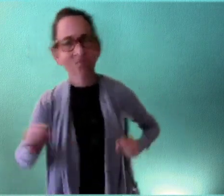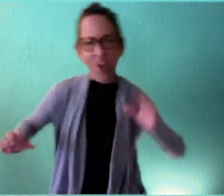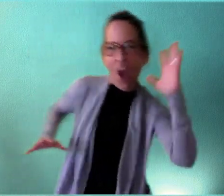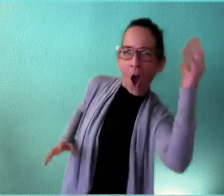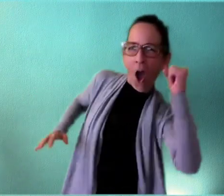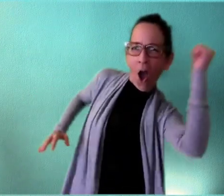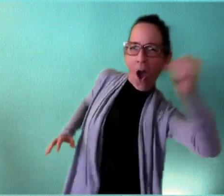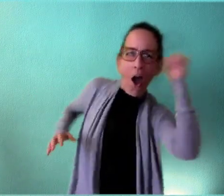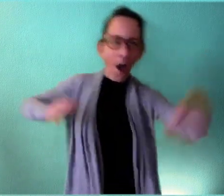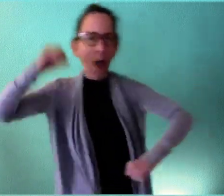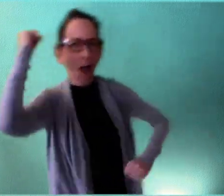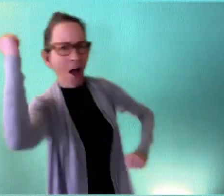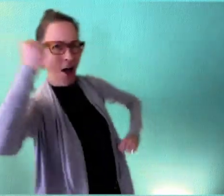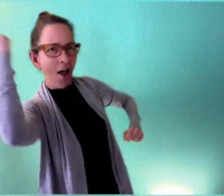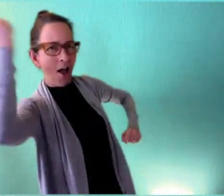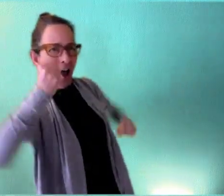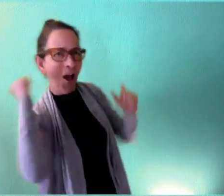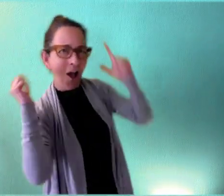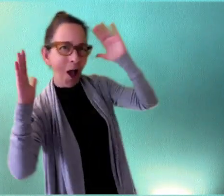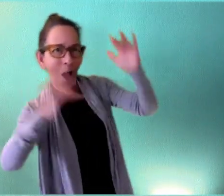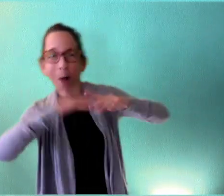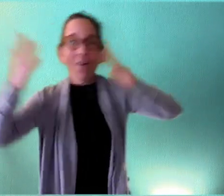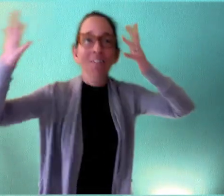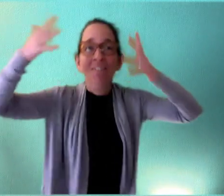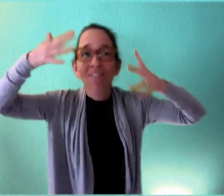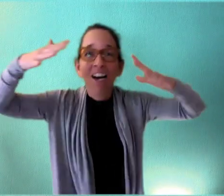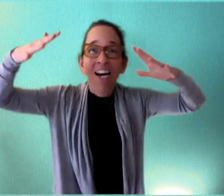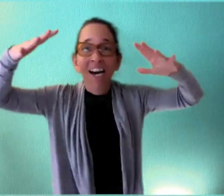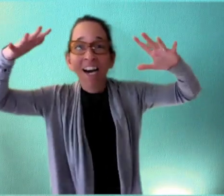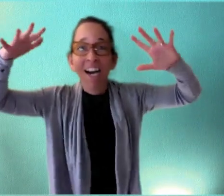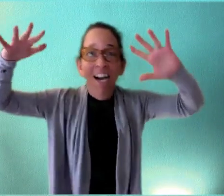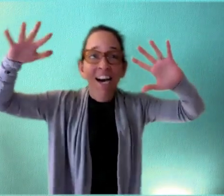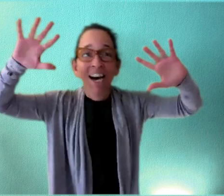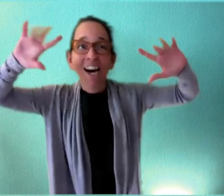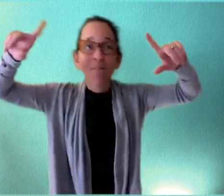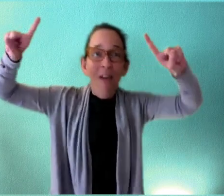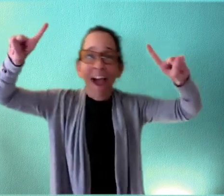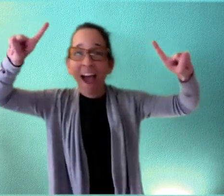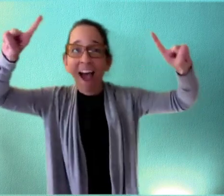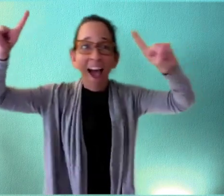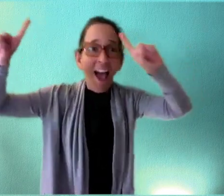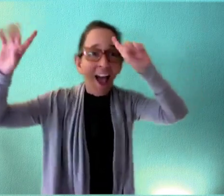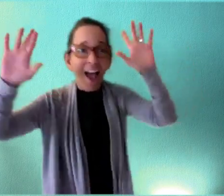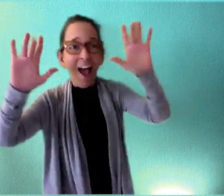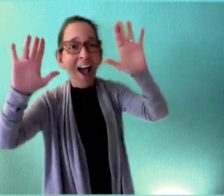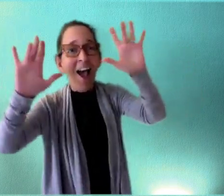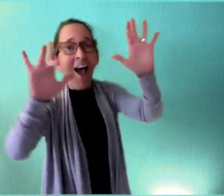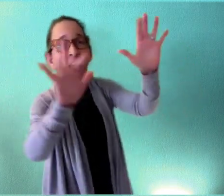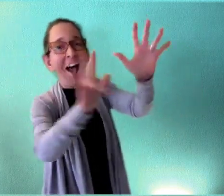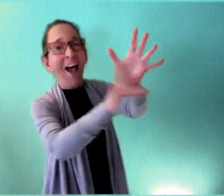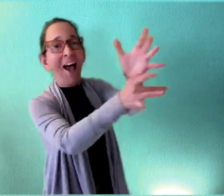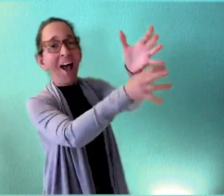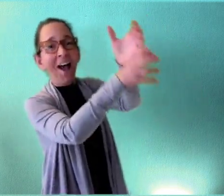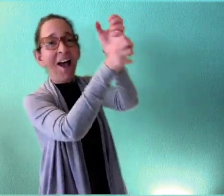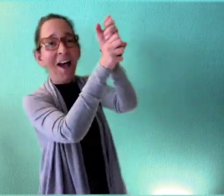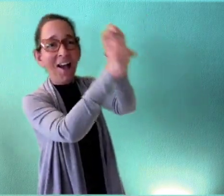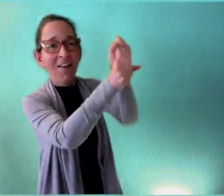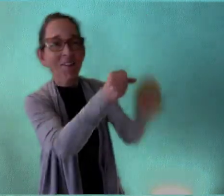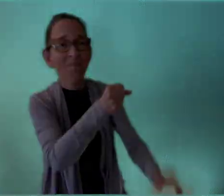is in the Lord.